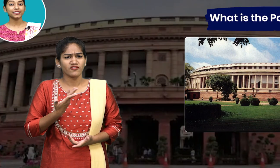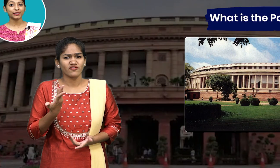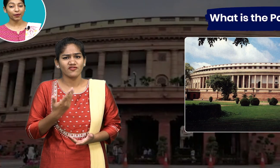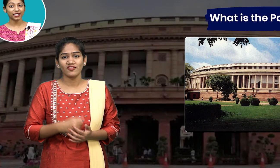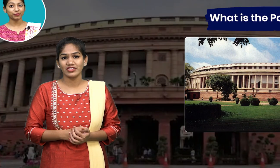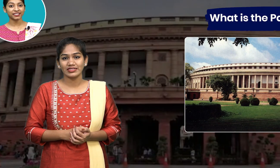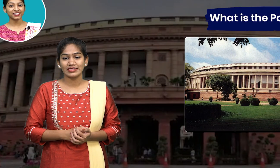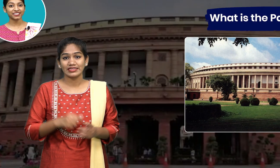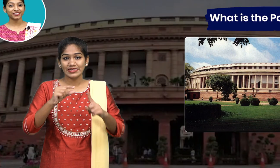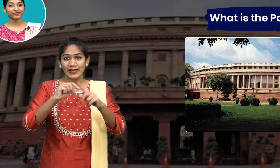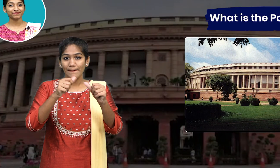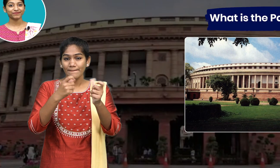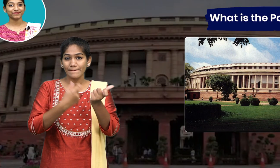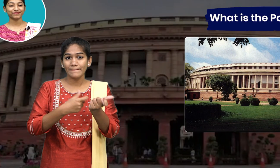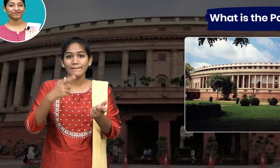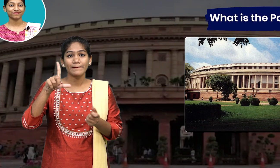What is the Parliament?